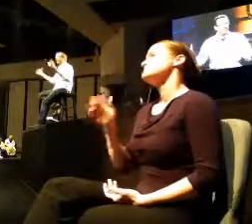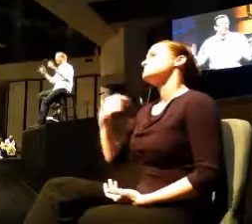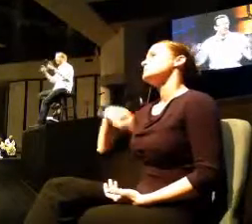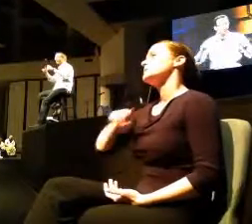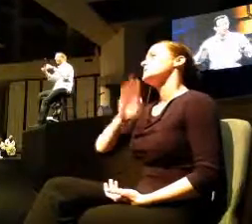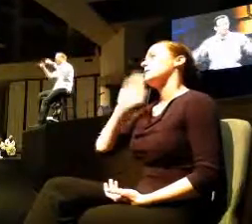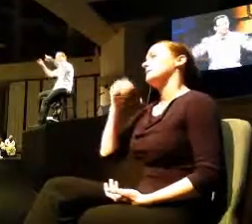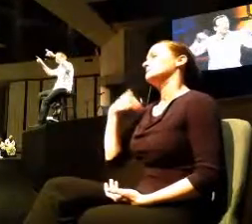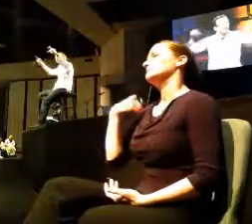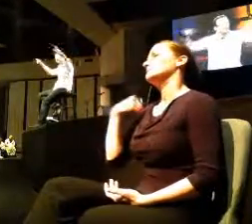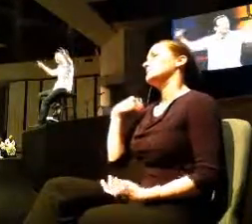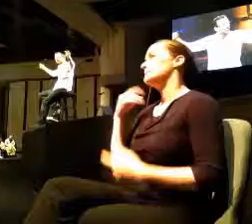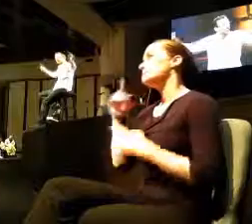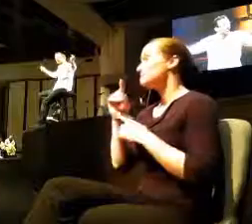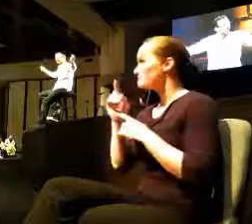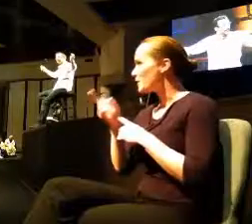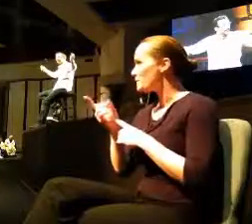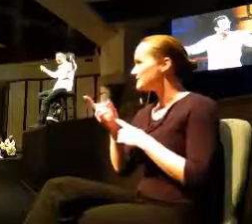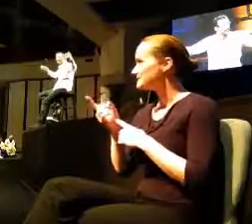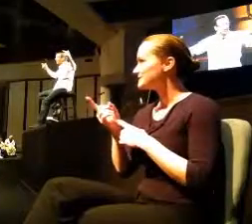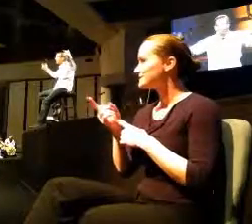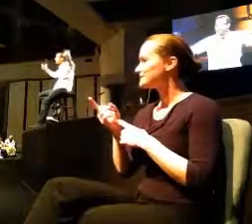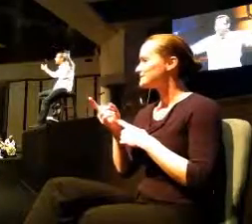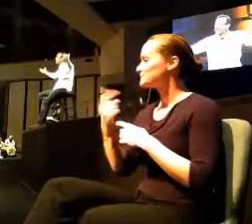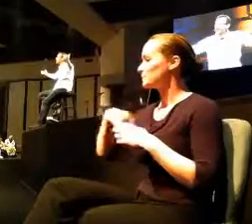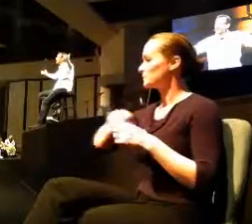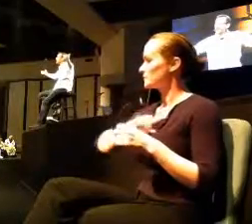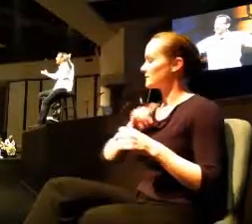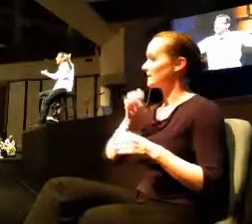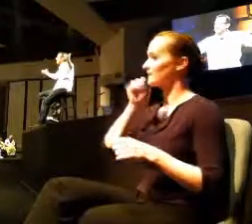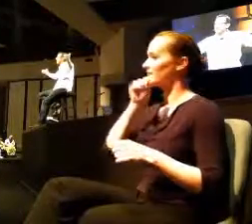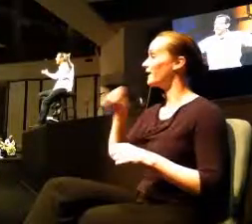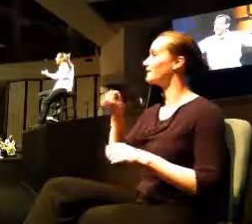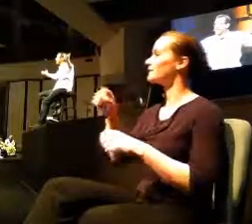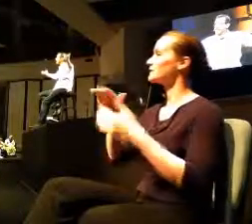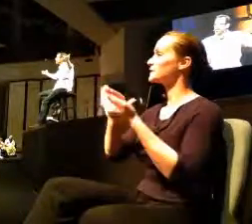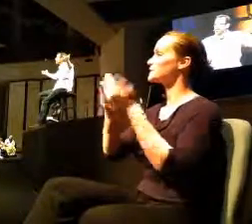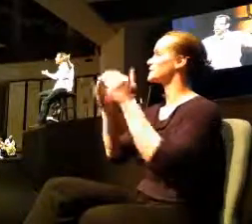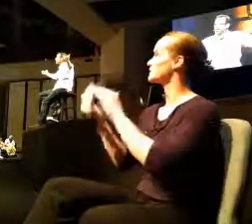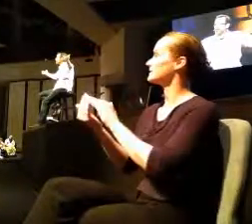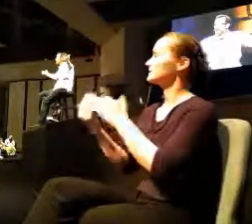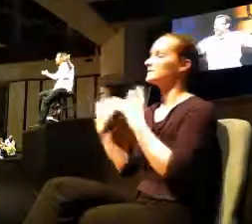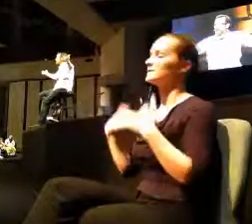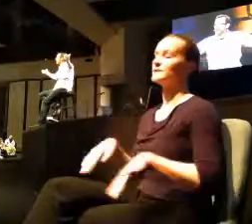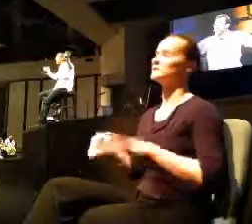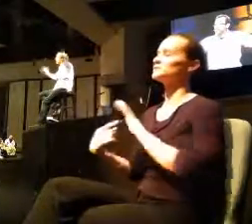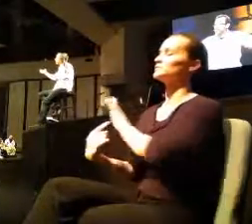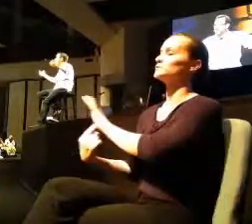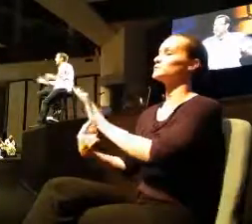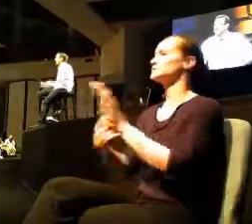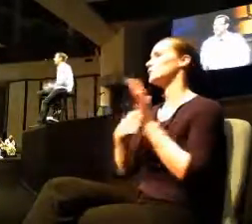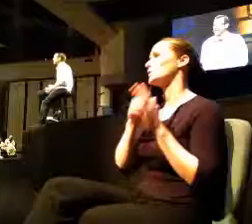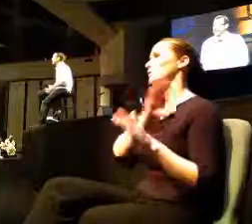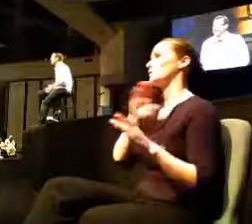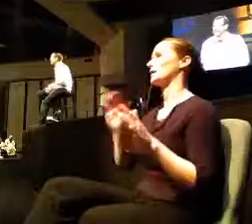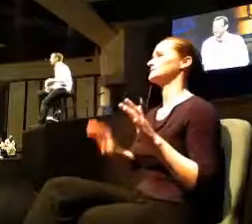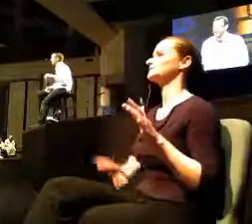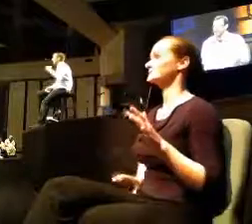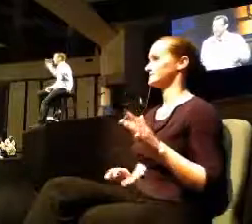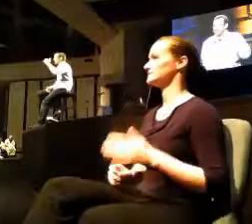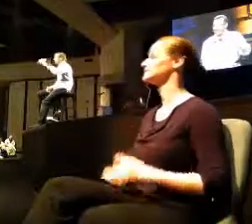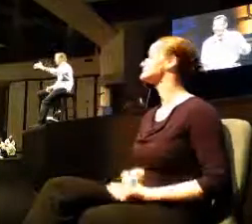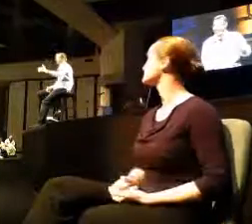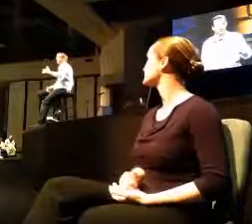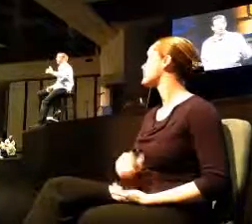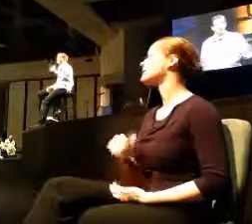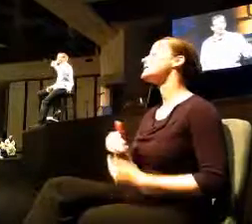moments where we're going to love this community in greater and greater ways as expressions of Christ. The other thing that I see coming